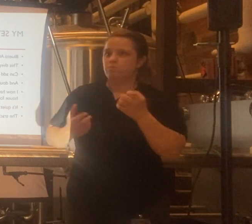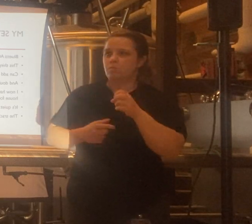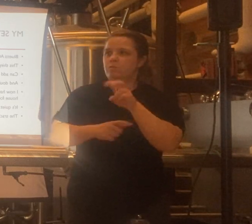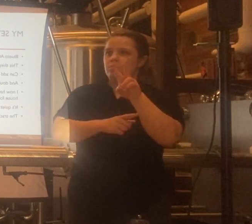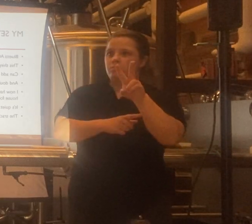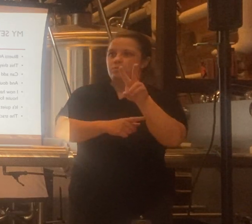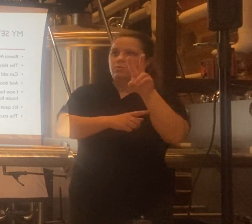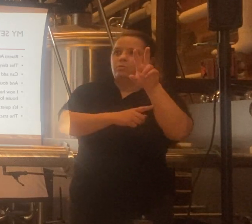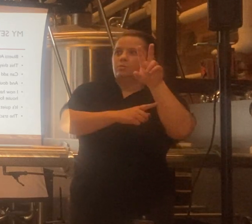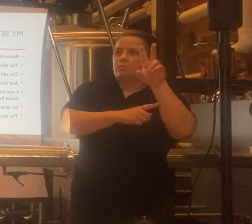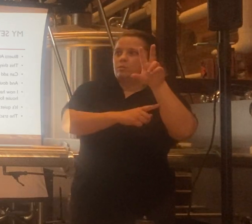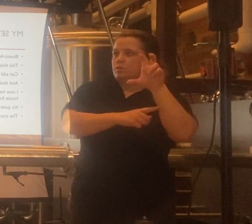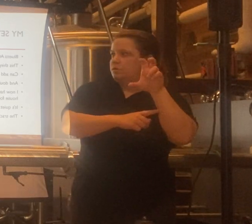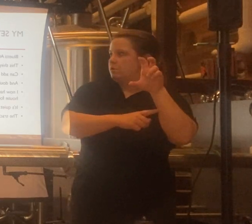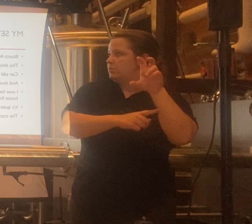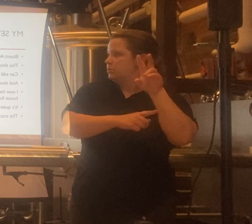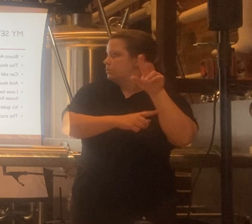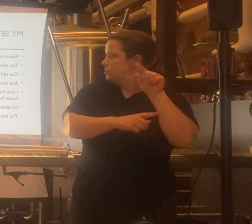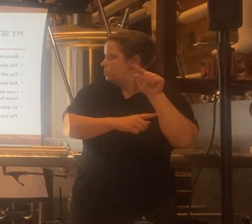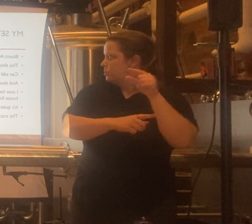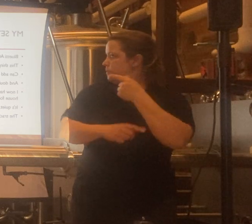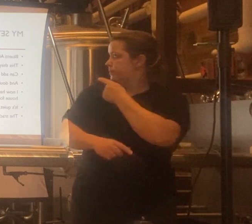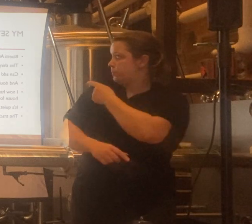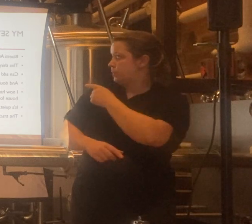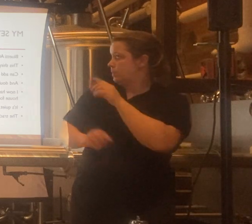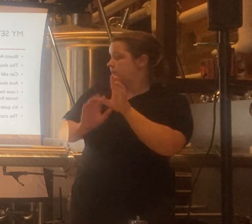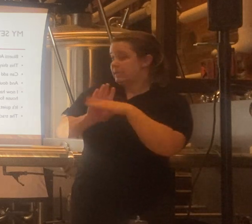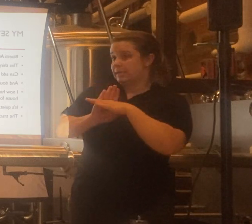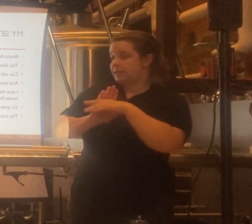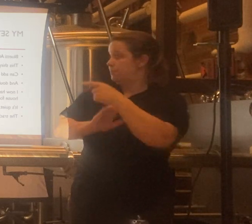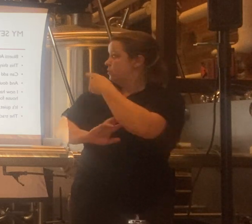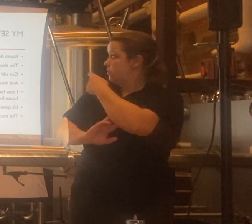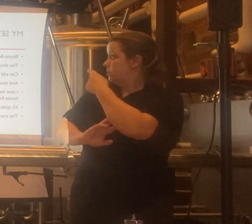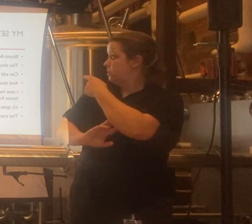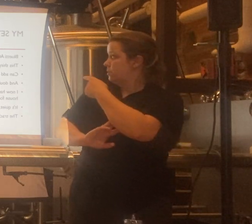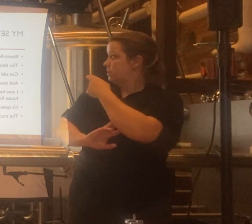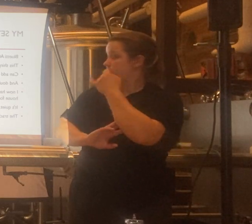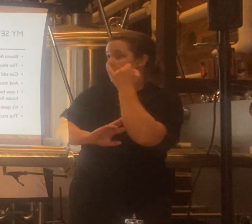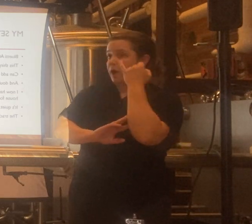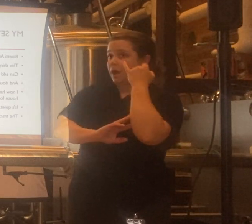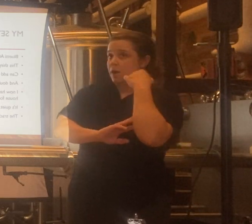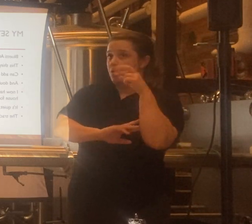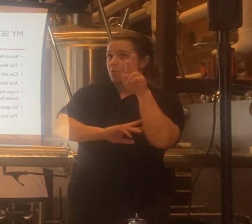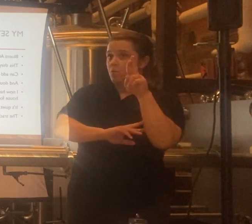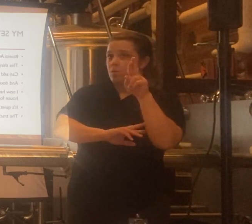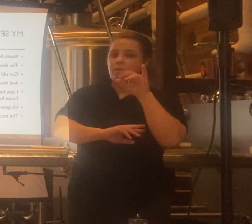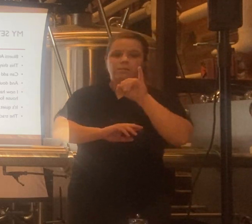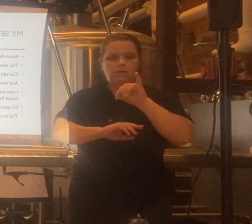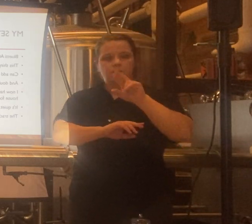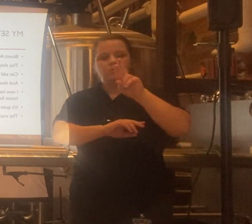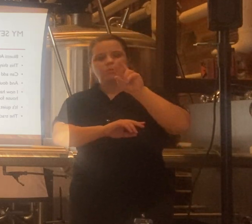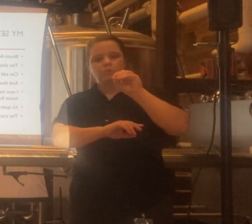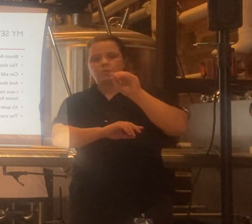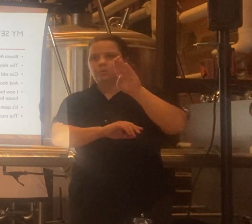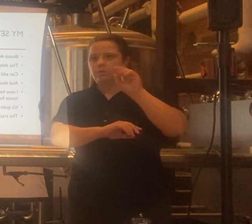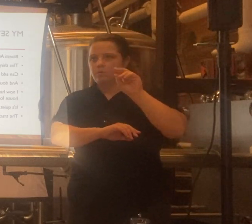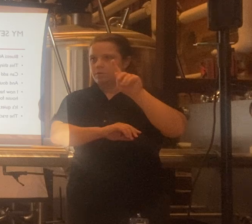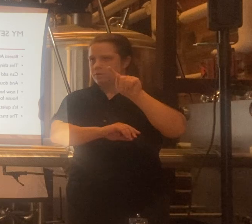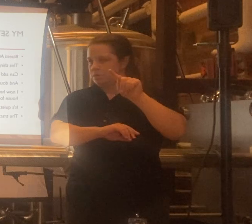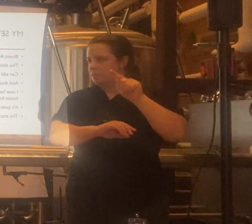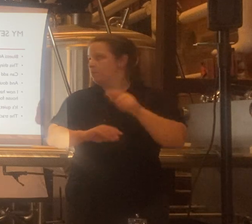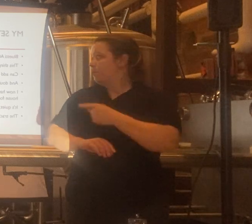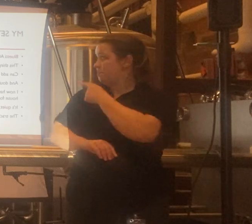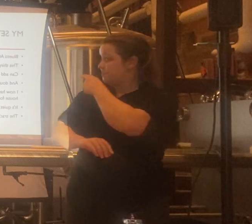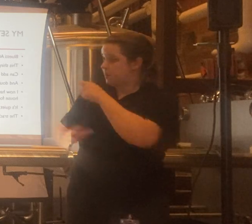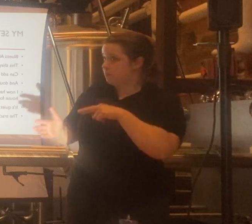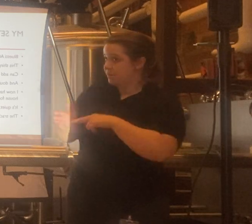it. There's one of the cameras. I actually have the iRobot plugged in here as well. And the 2 extension cords powers everything. The DC plug